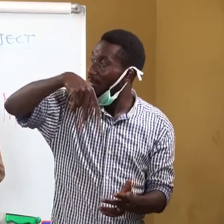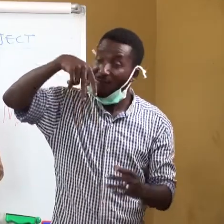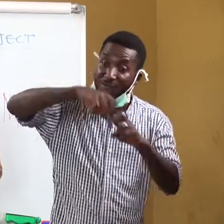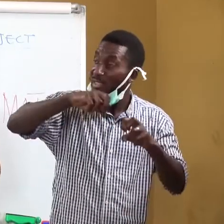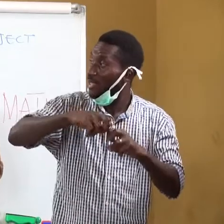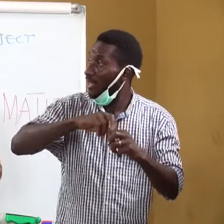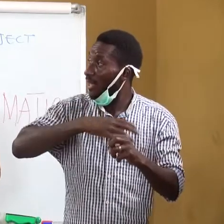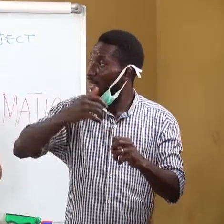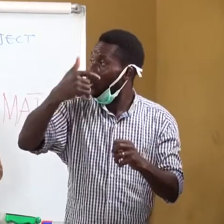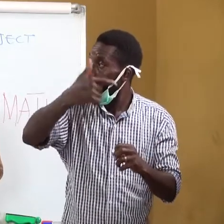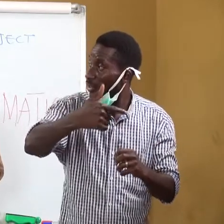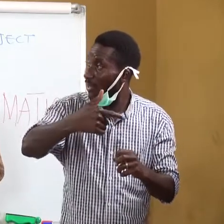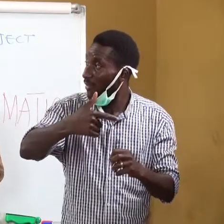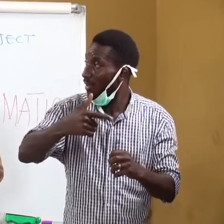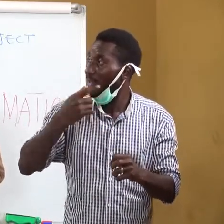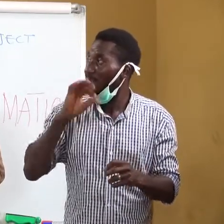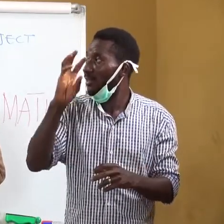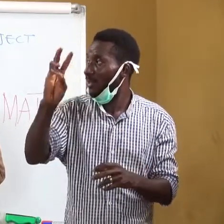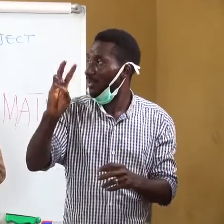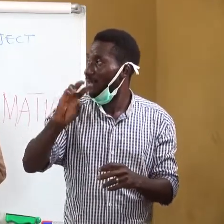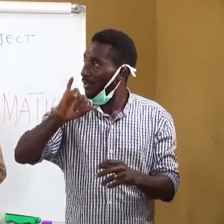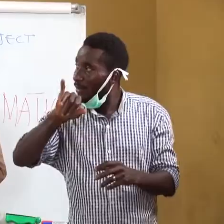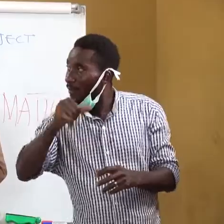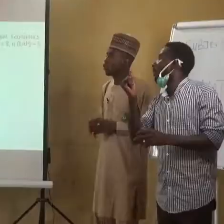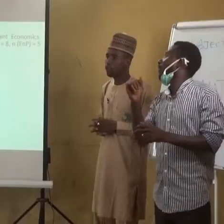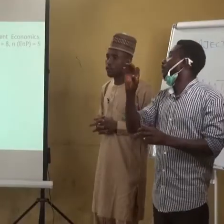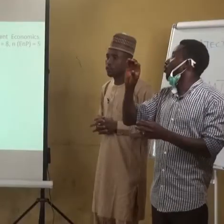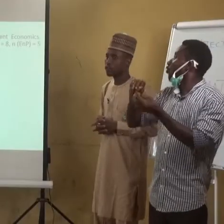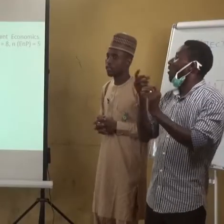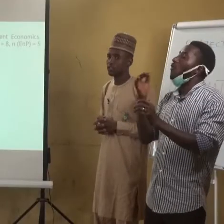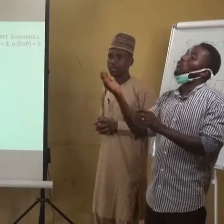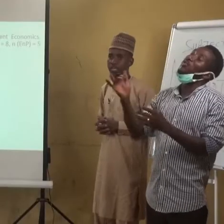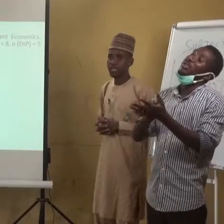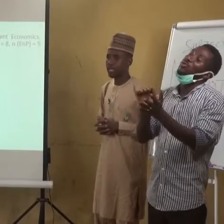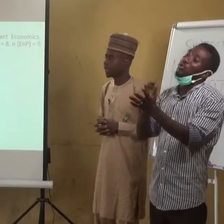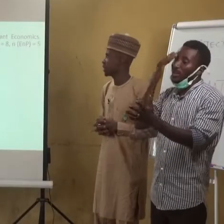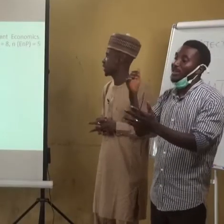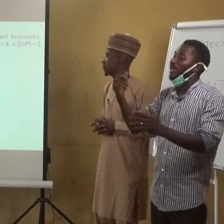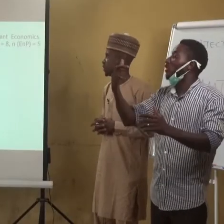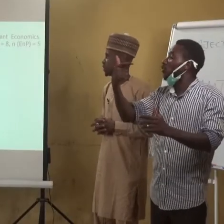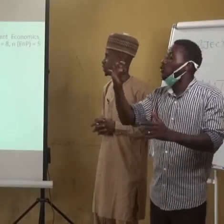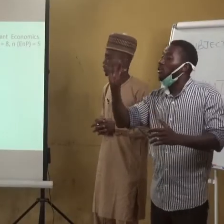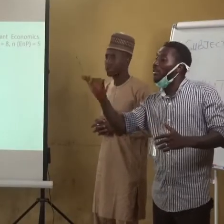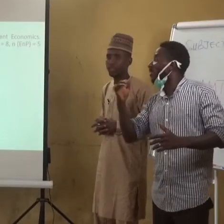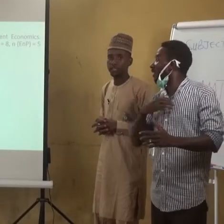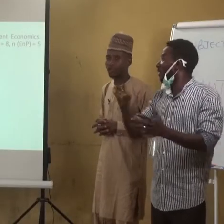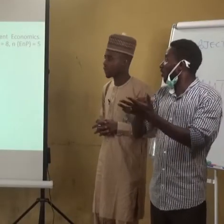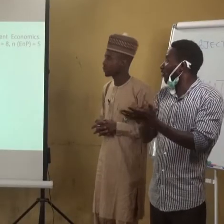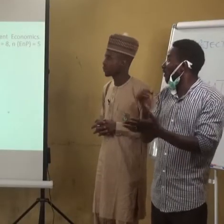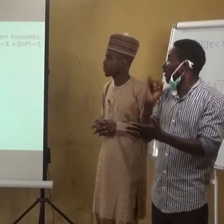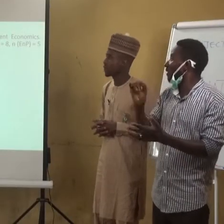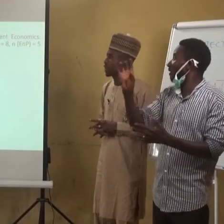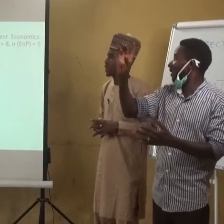study geography and economics is 8. Number of those that study economics and physics is